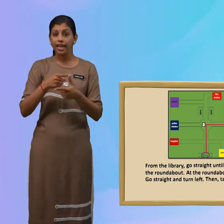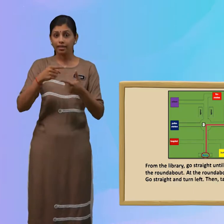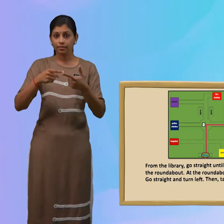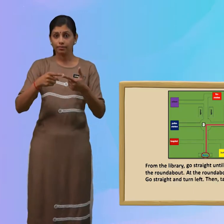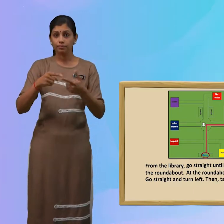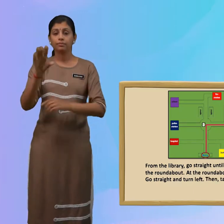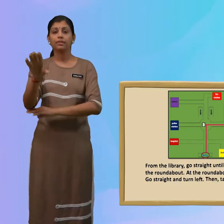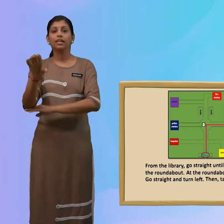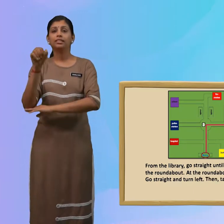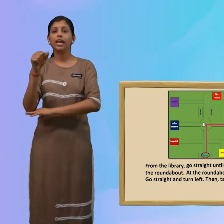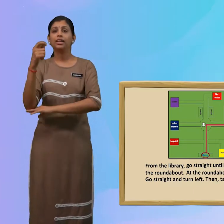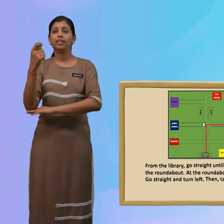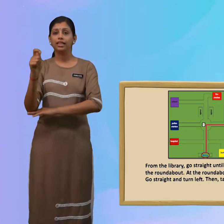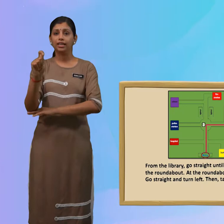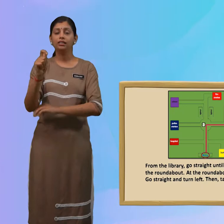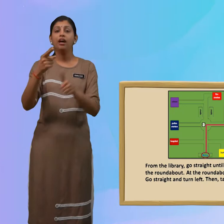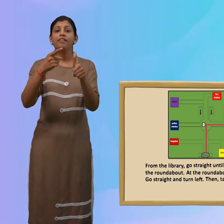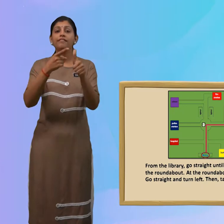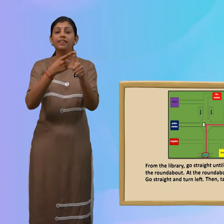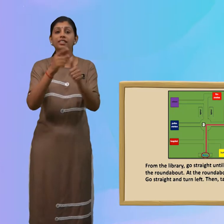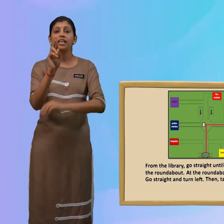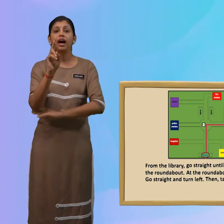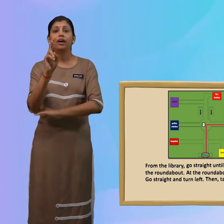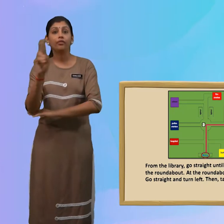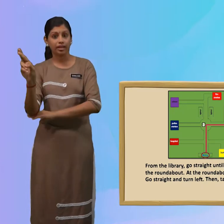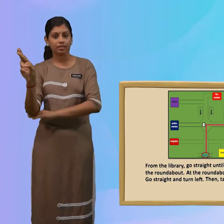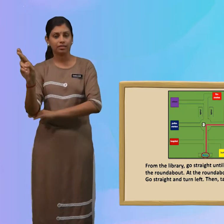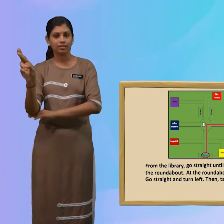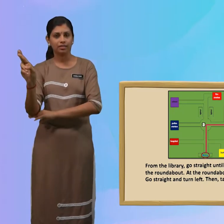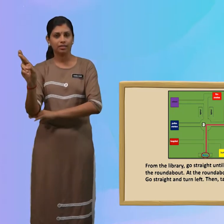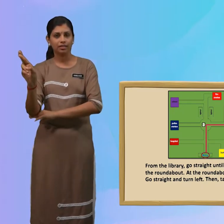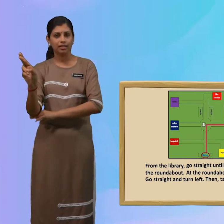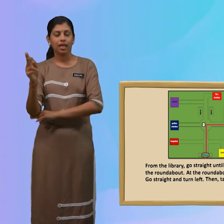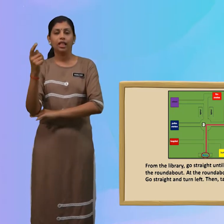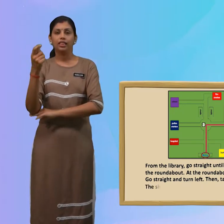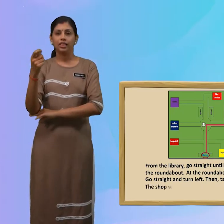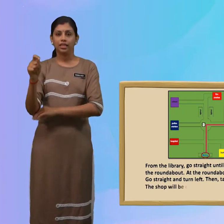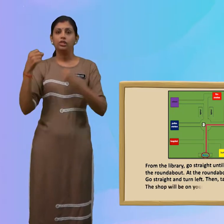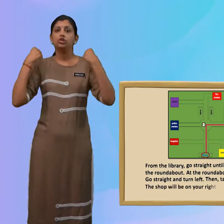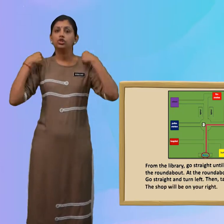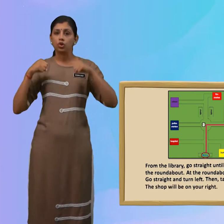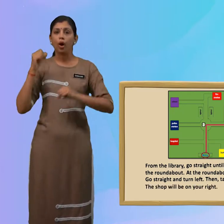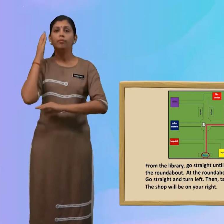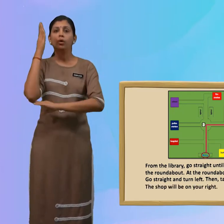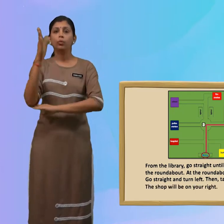Then take the first right. The shop will